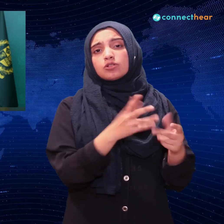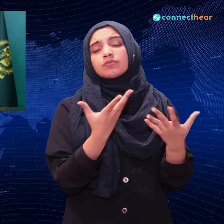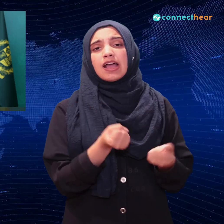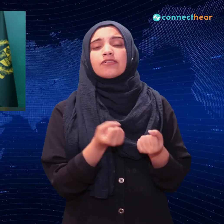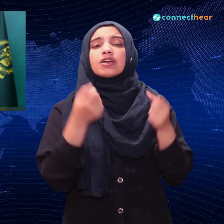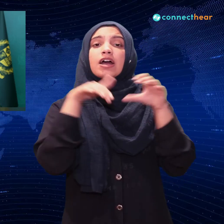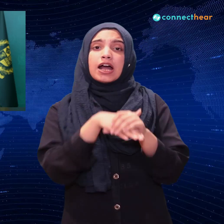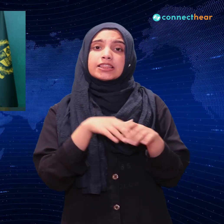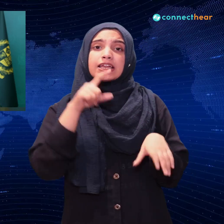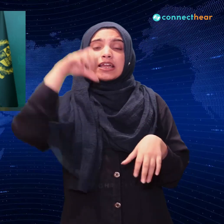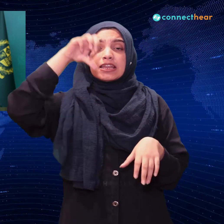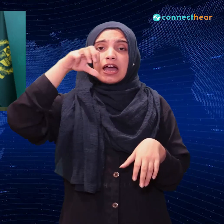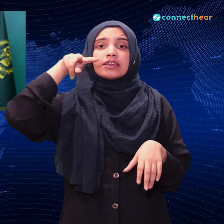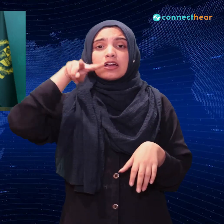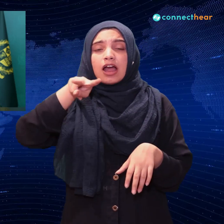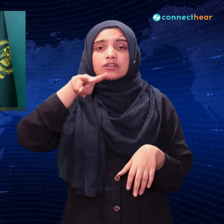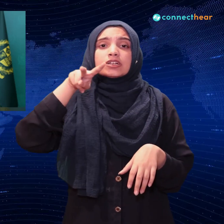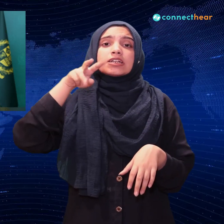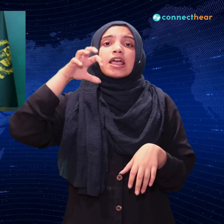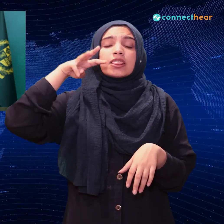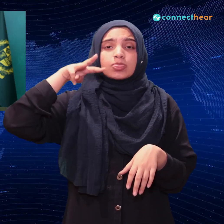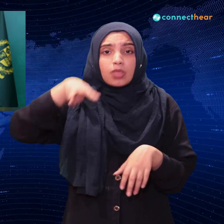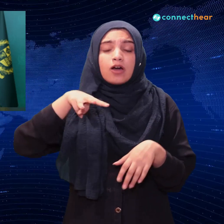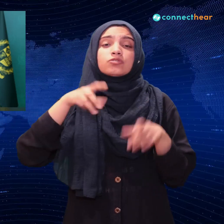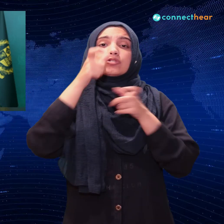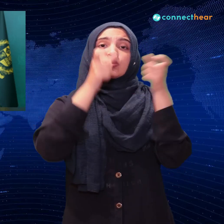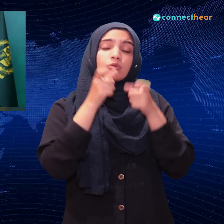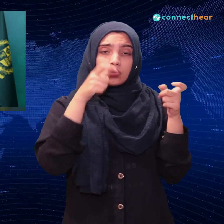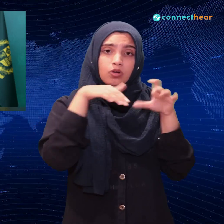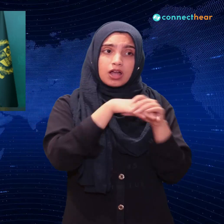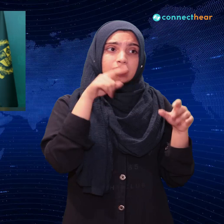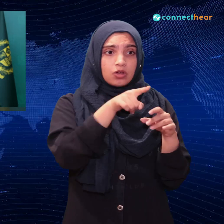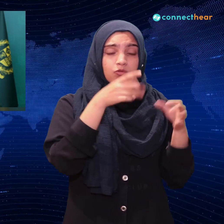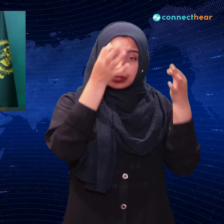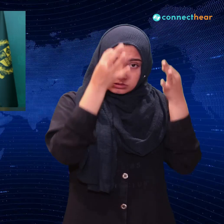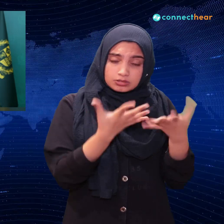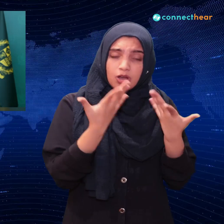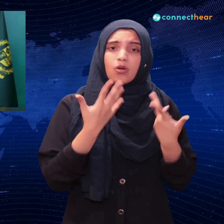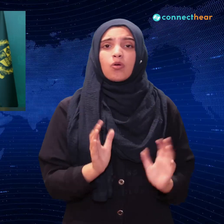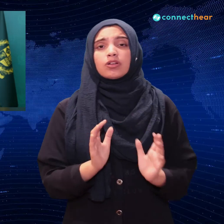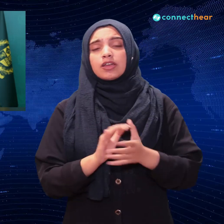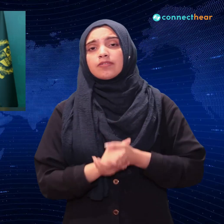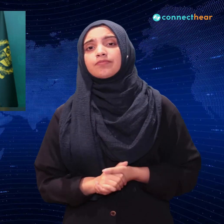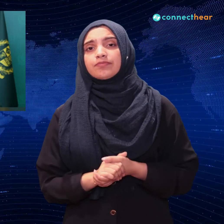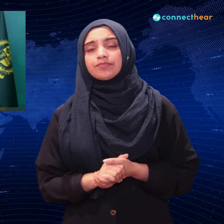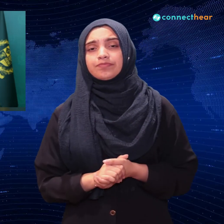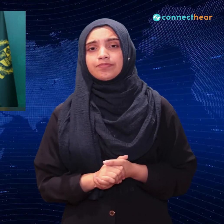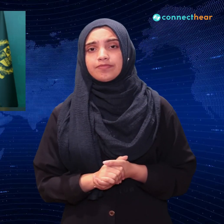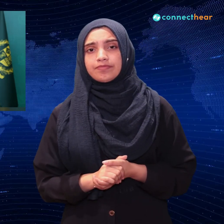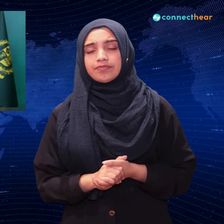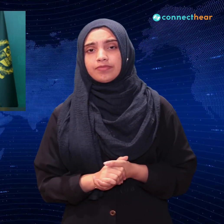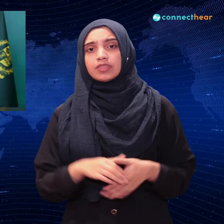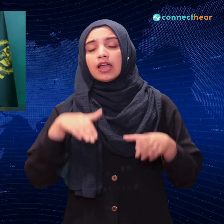of 900,000. It has jailed senior Kashmiri leadership, imposed